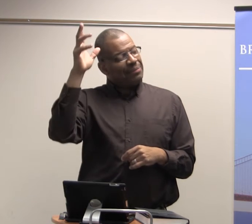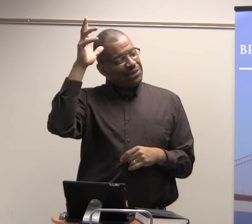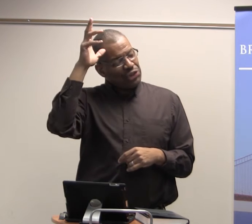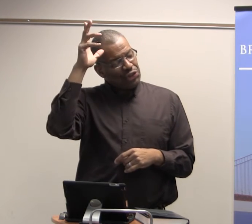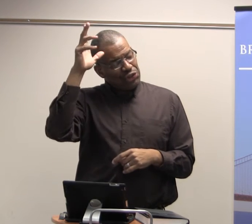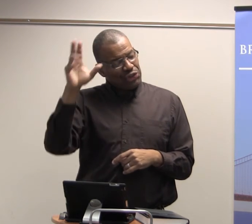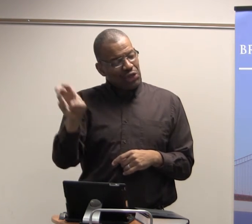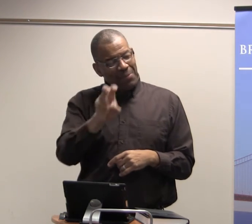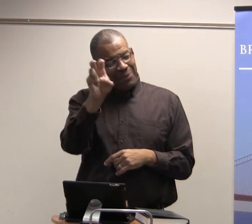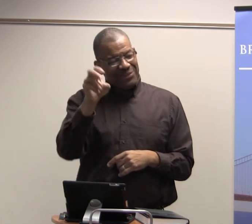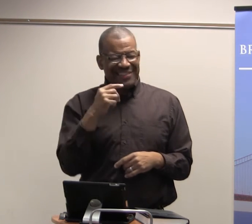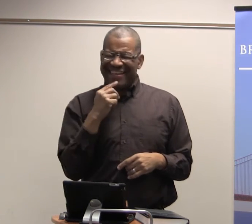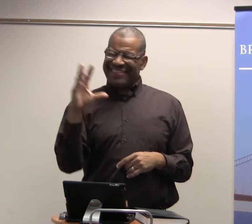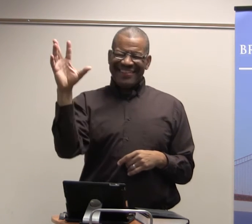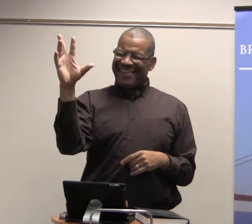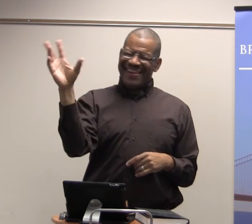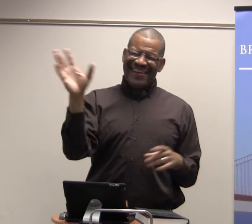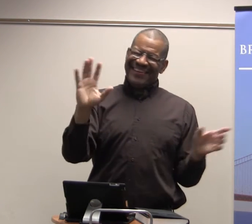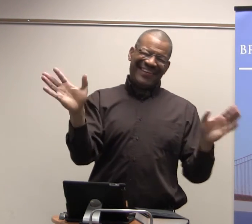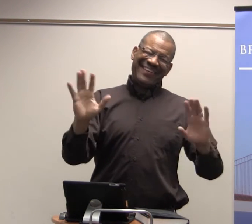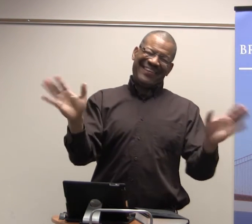But the serpent said, oh,